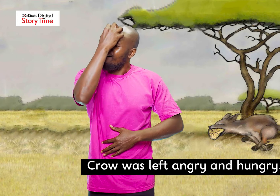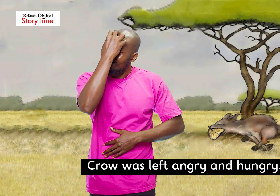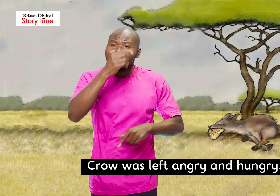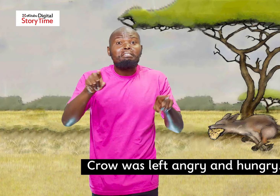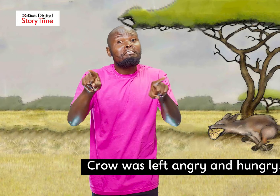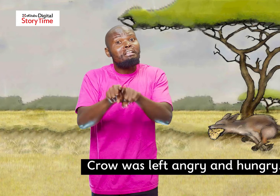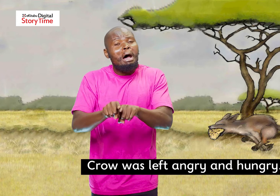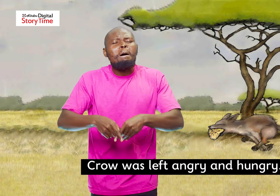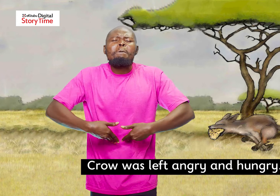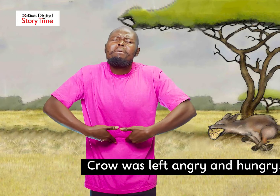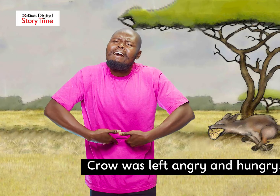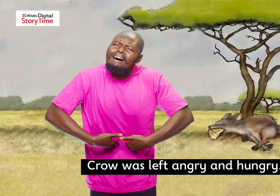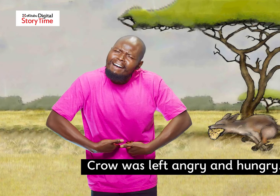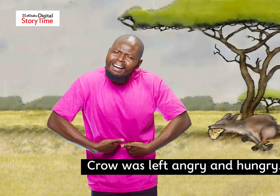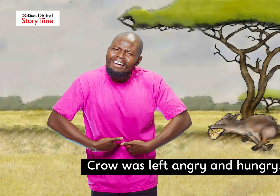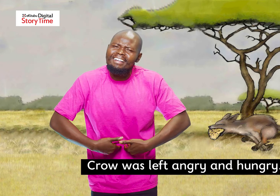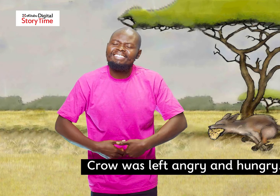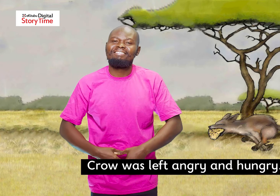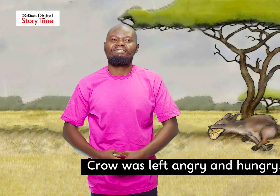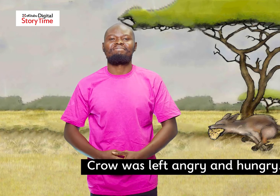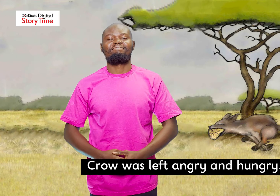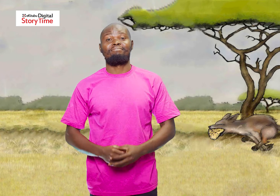Crow was left angry and hungry.